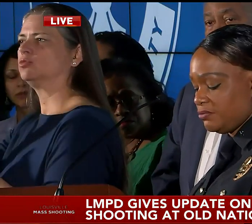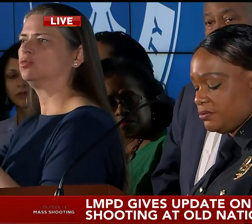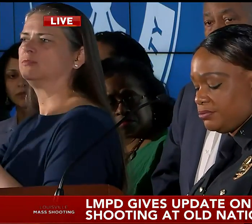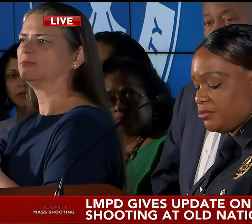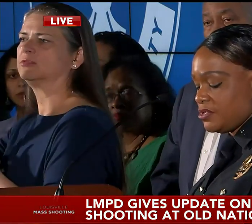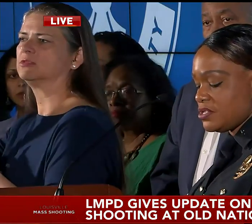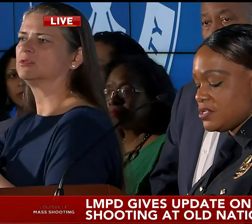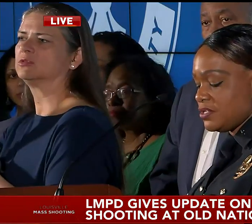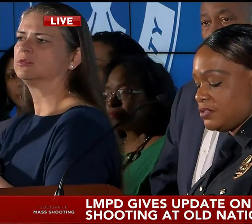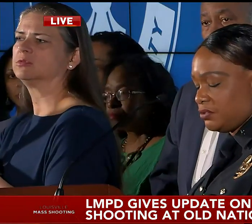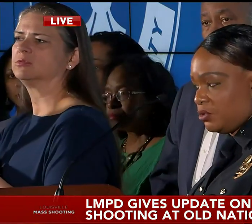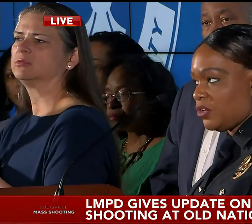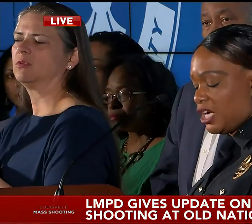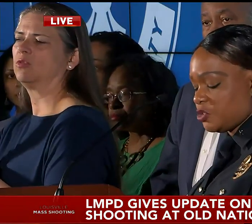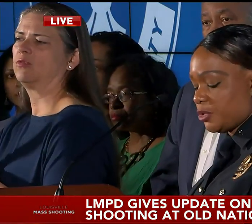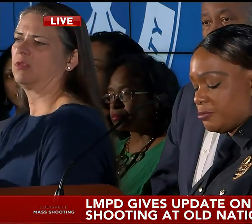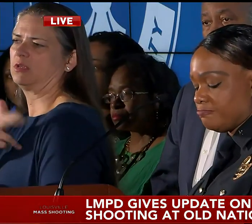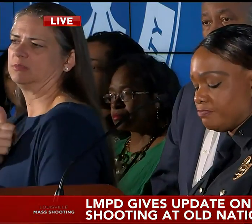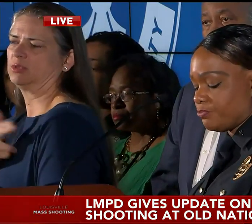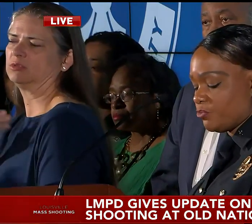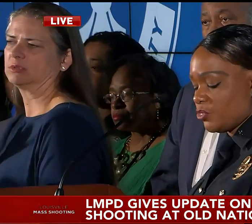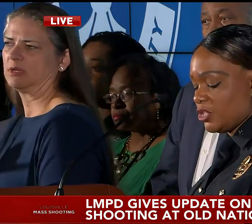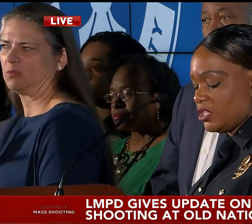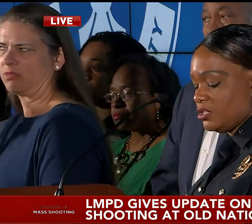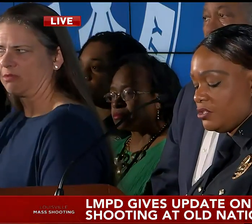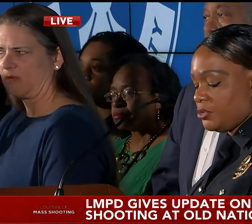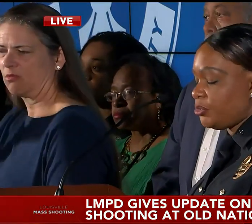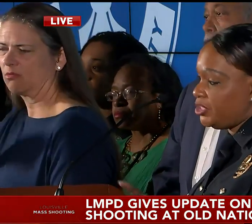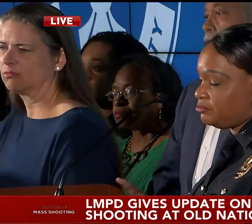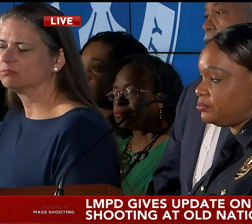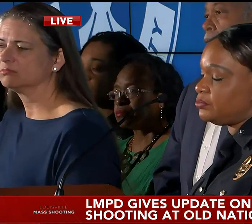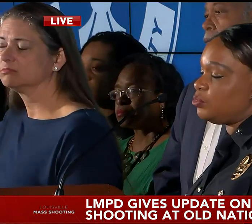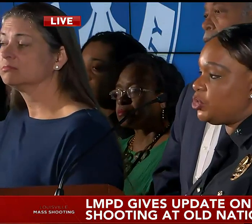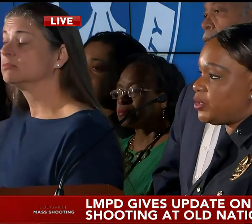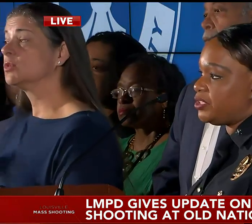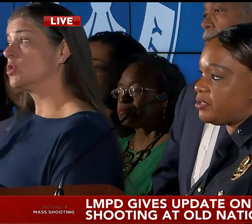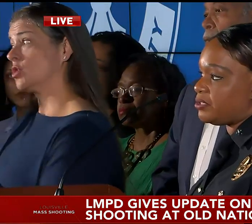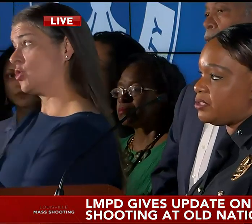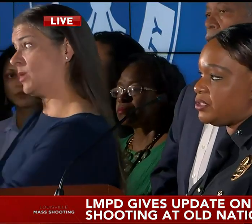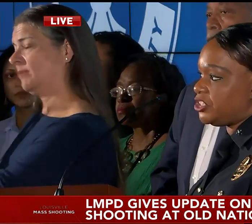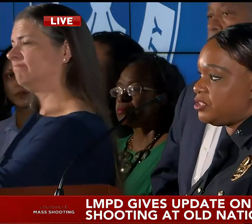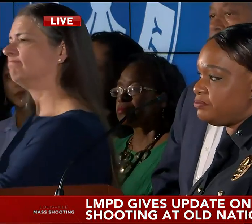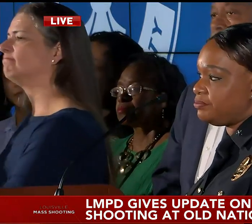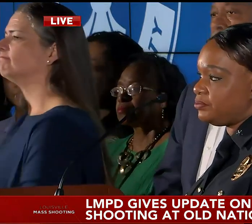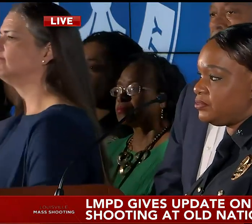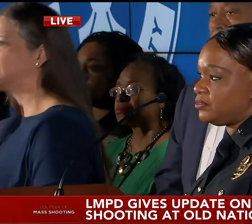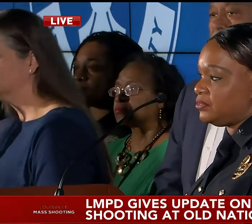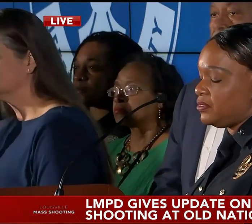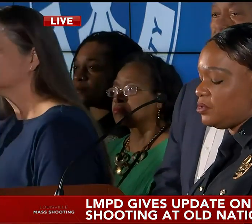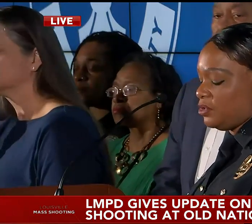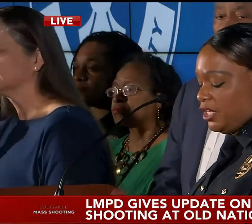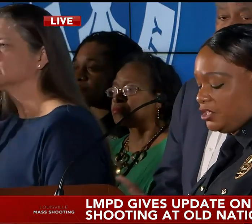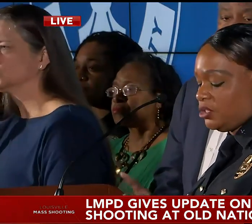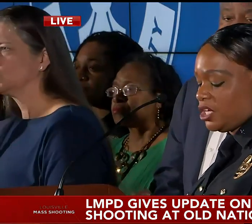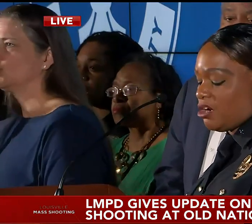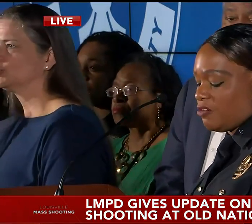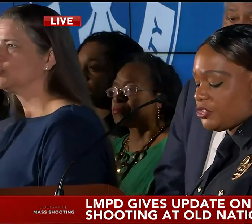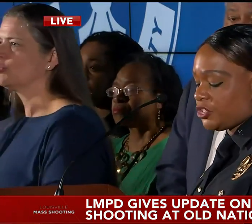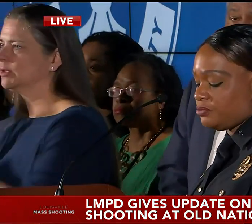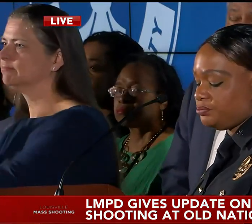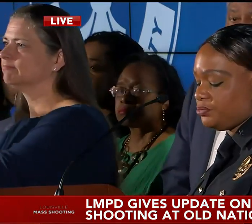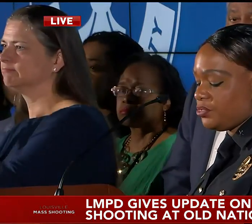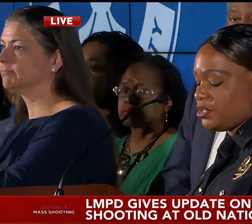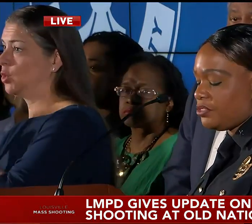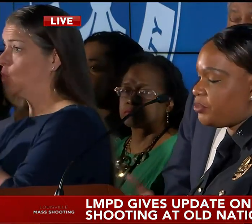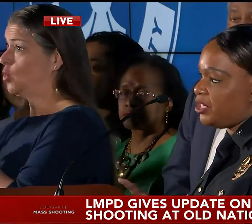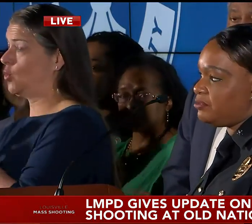University of Louisville Hospital. 3, which are in critical condition, including our